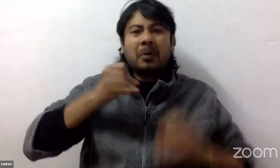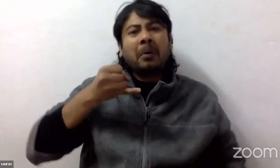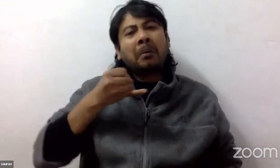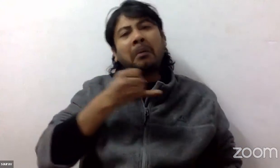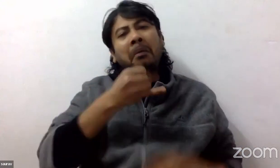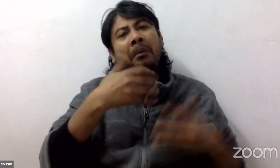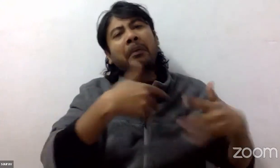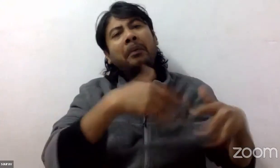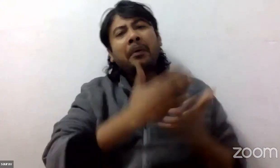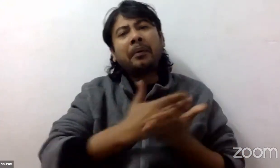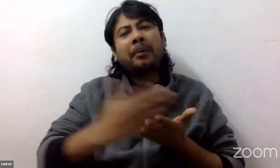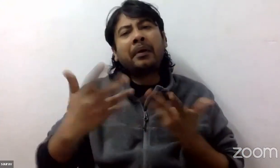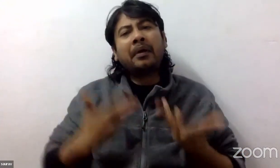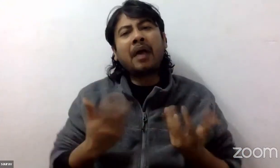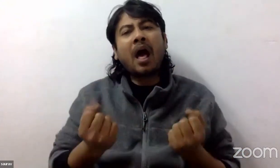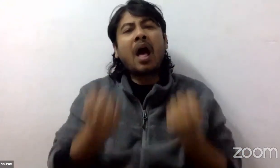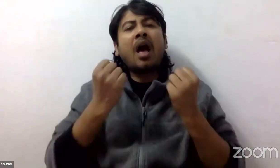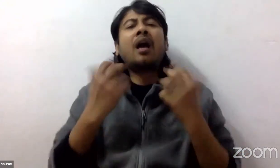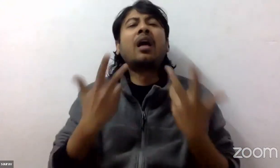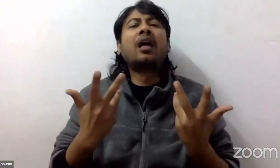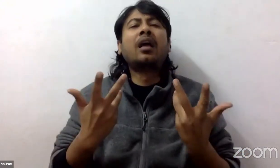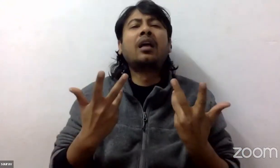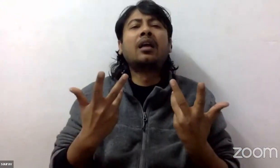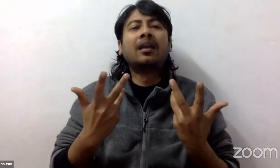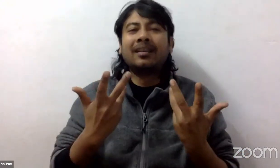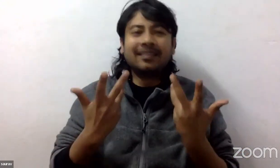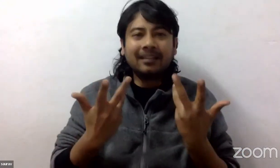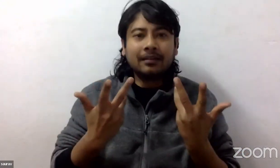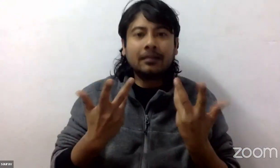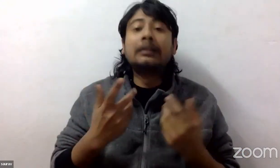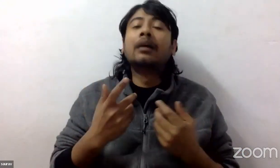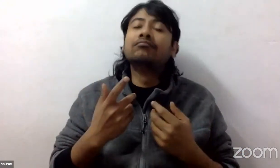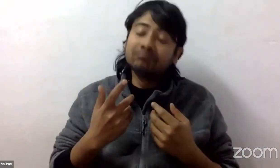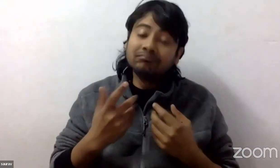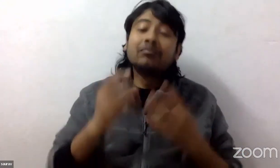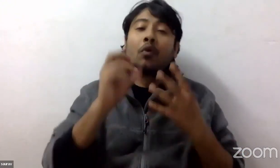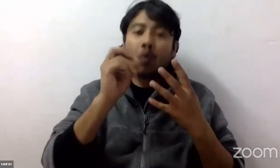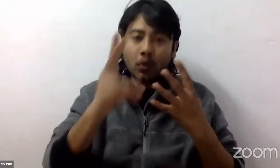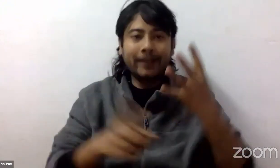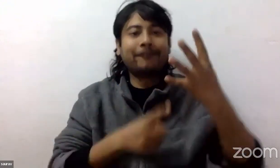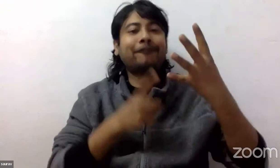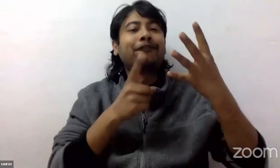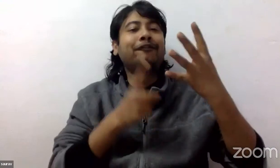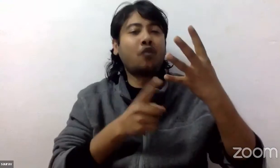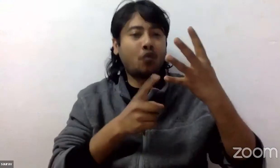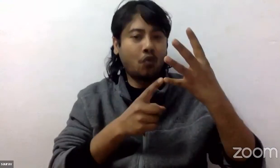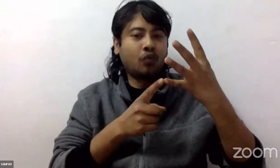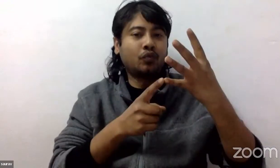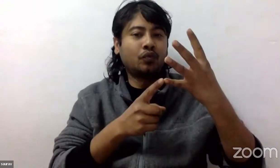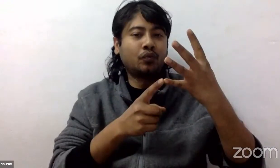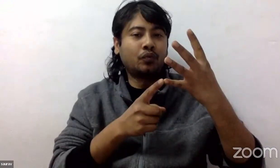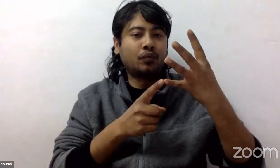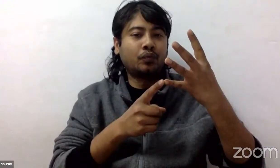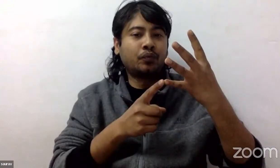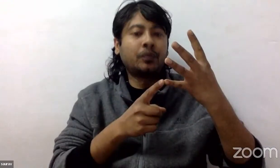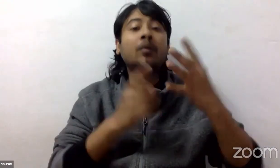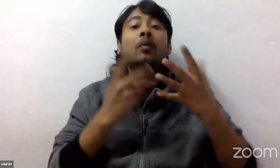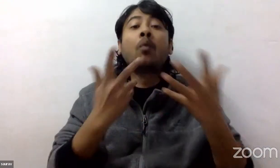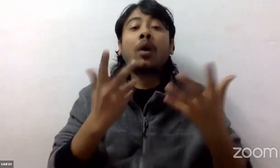can consume. There is no restriction on fruits, any fruit. So there are people who don't want to, who are having doubts which